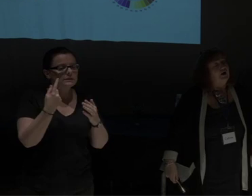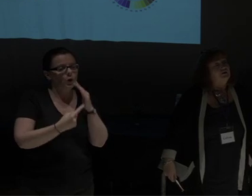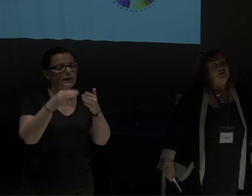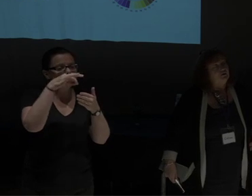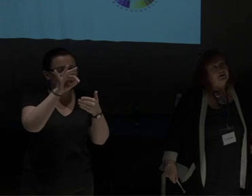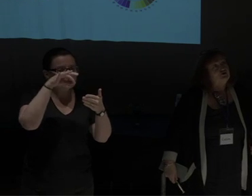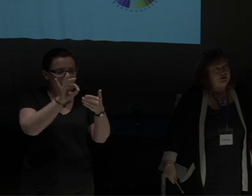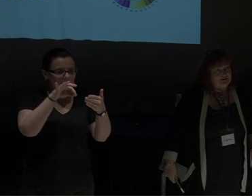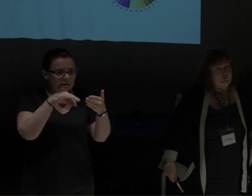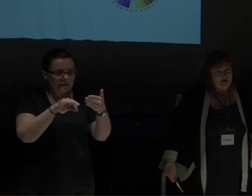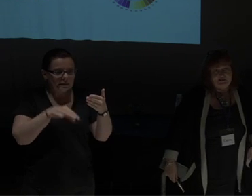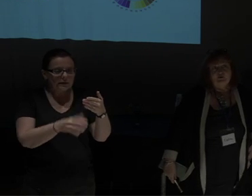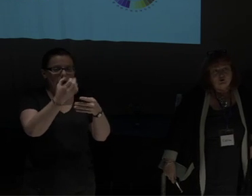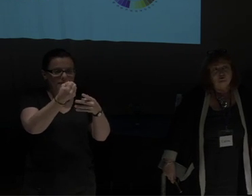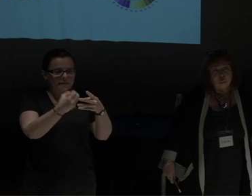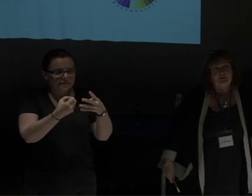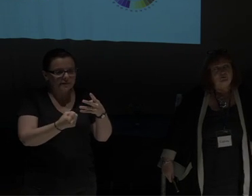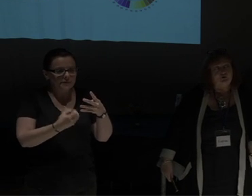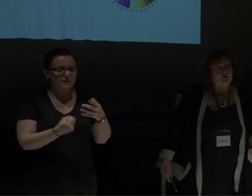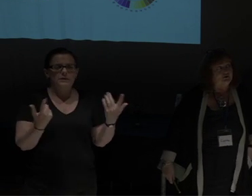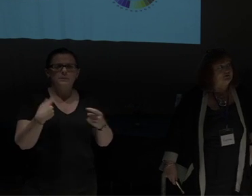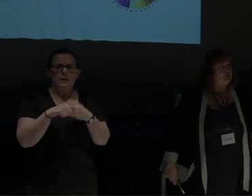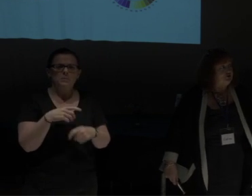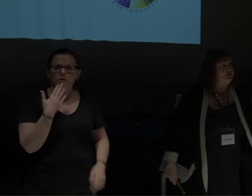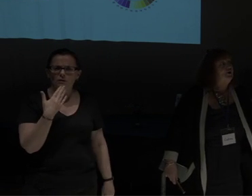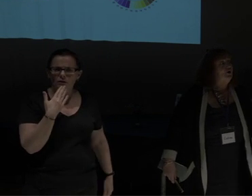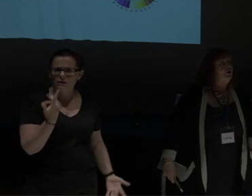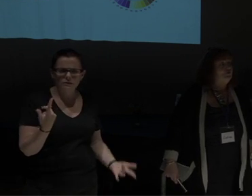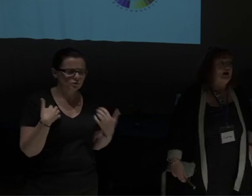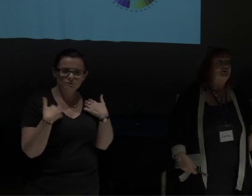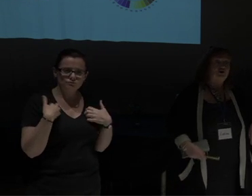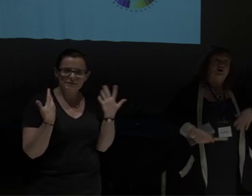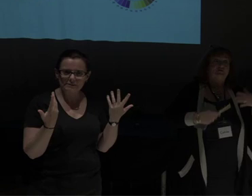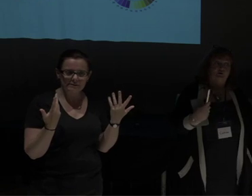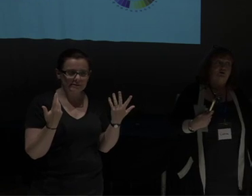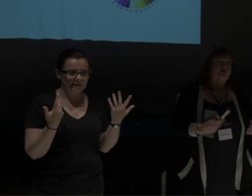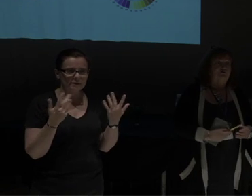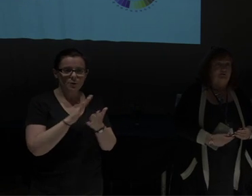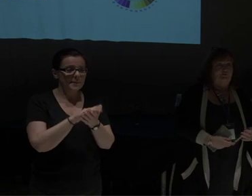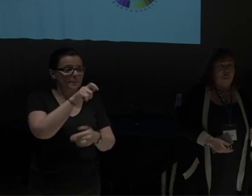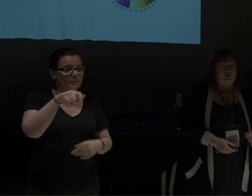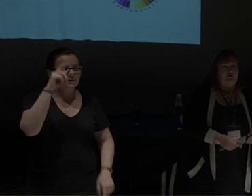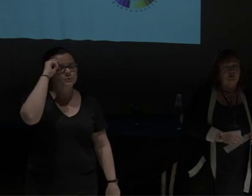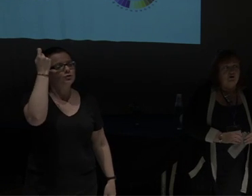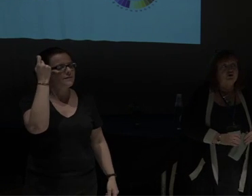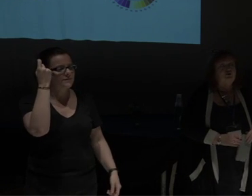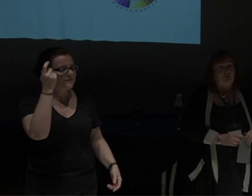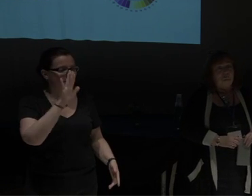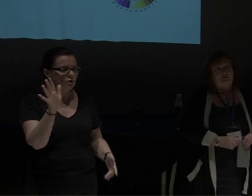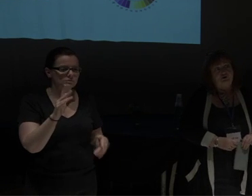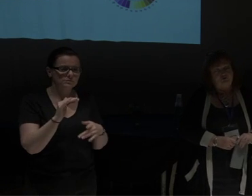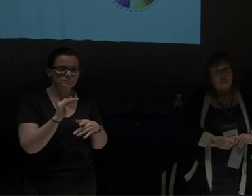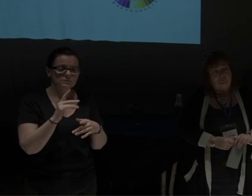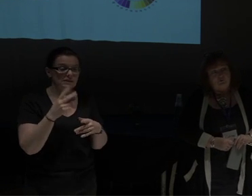know, uninteresting ways very often for people, that kind of switches off any chance that we're going to do something that's human